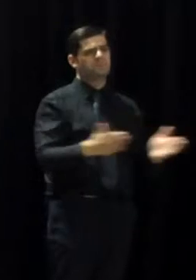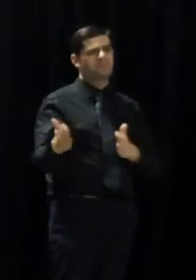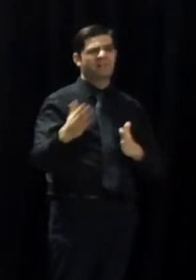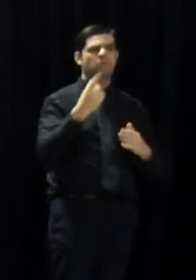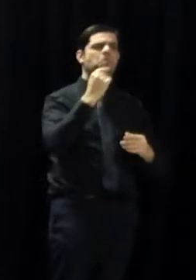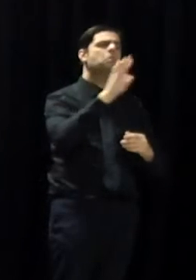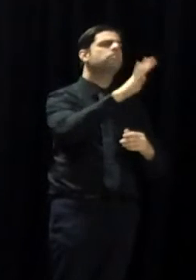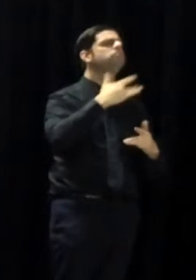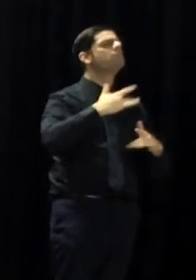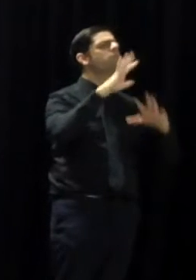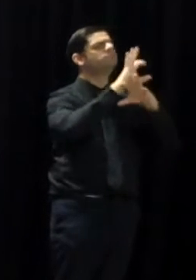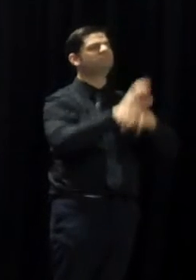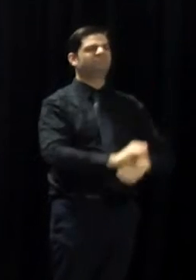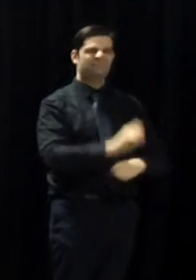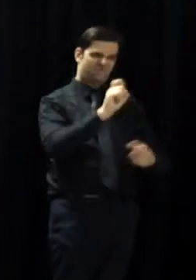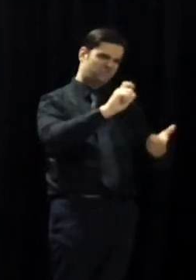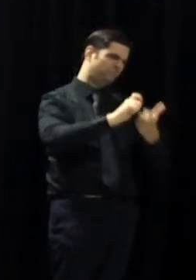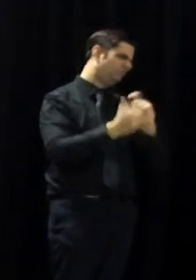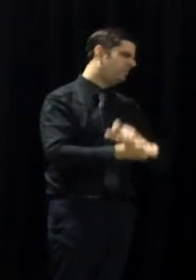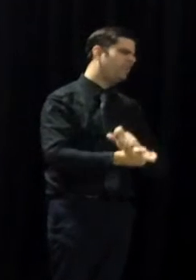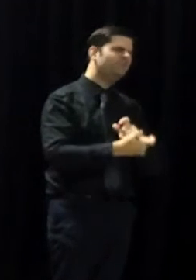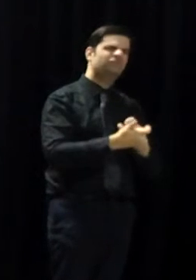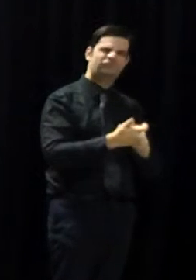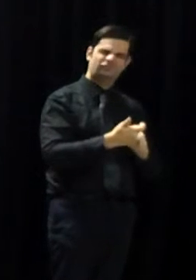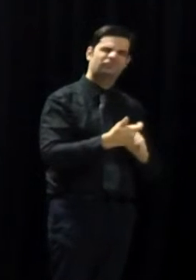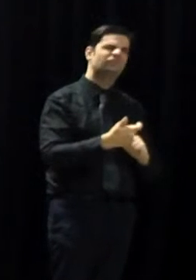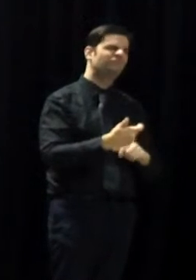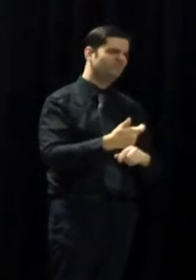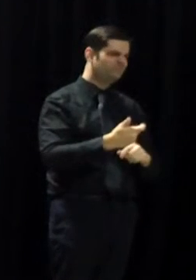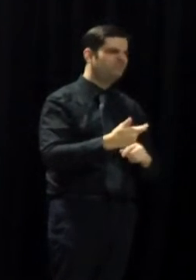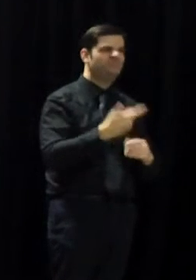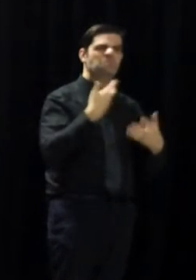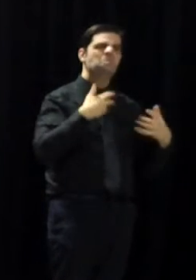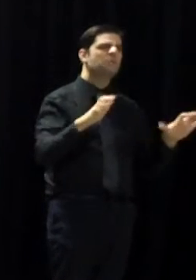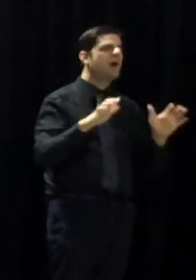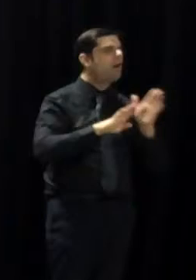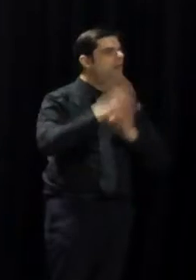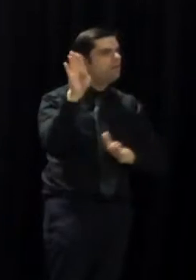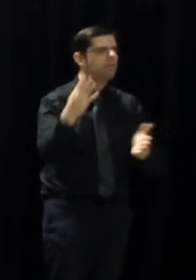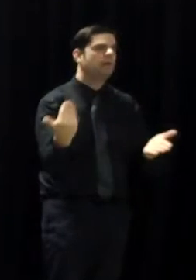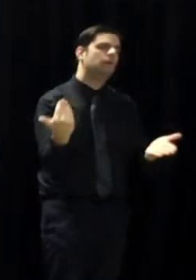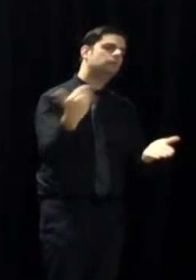probability somebody has had exposure between 1 and 20 people right now.